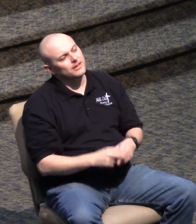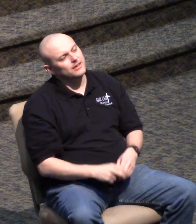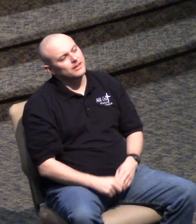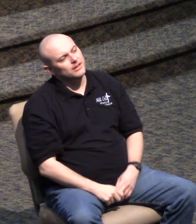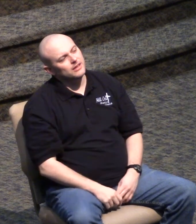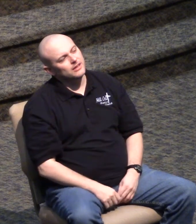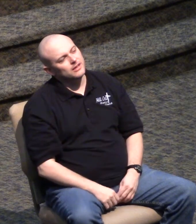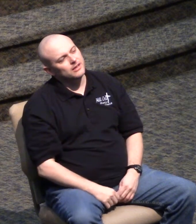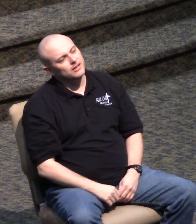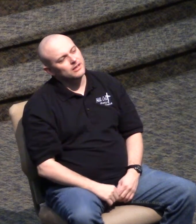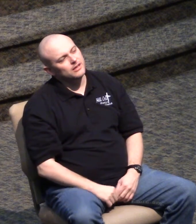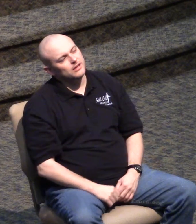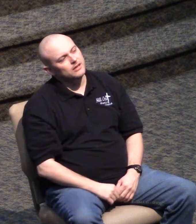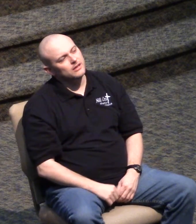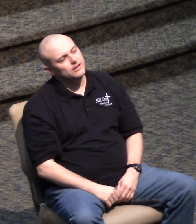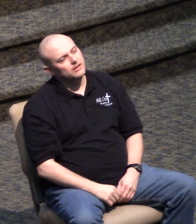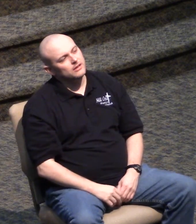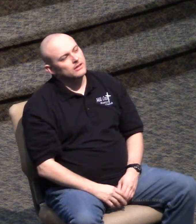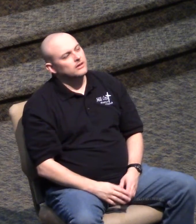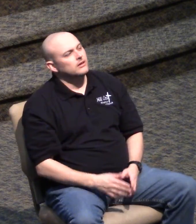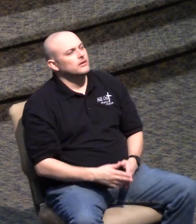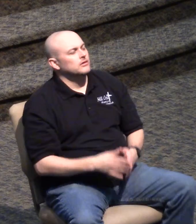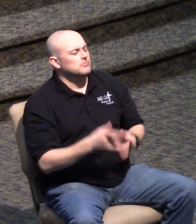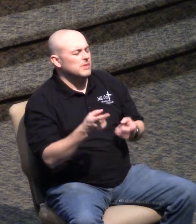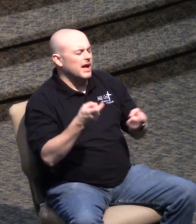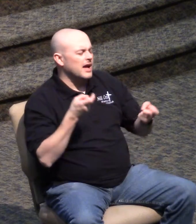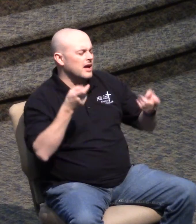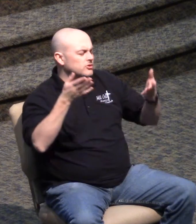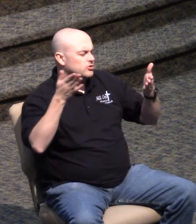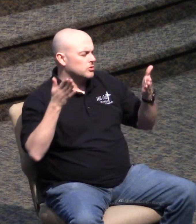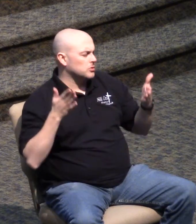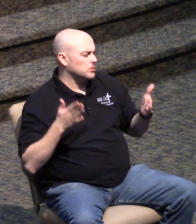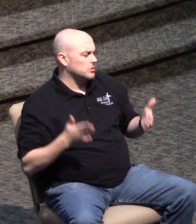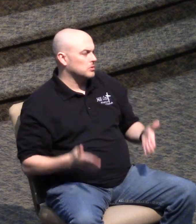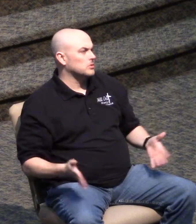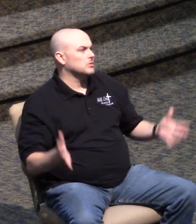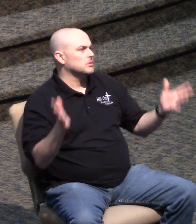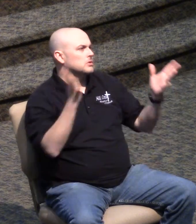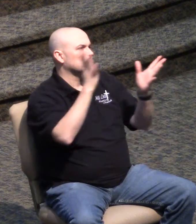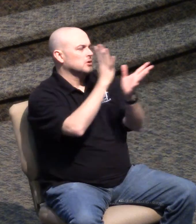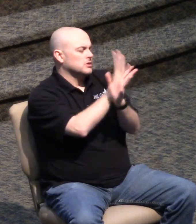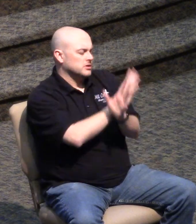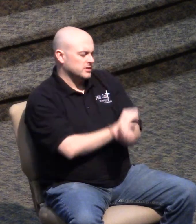name. Oh, you're singing good. Master, Savior, Jesus. Master,